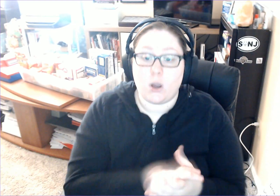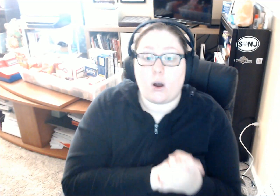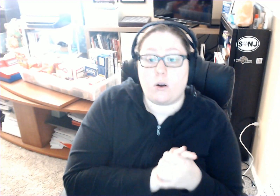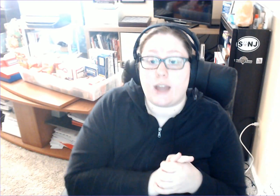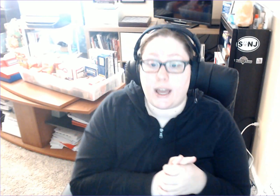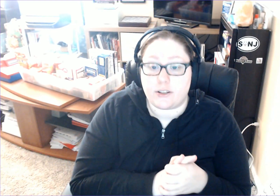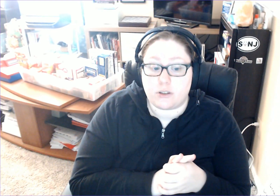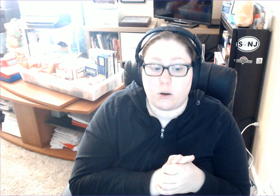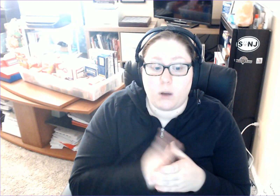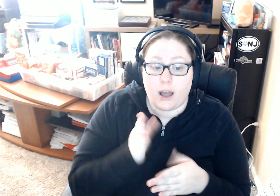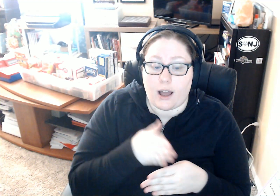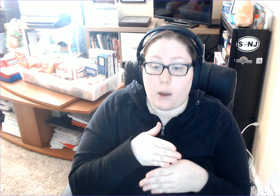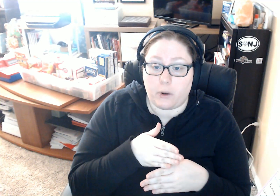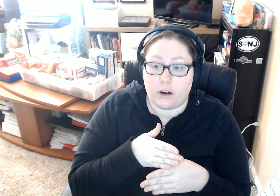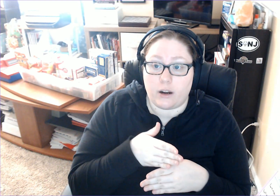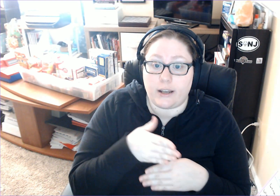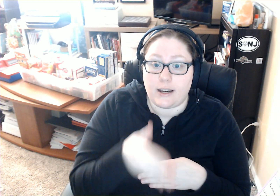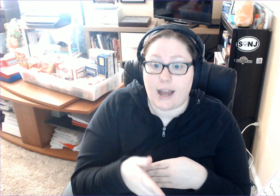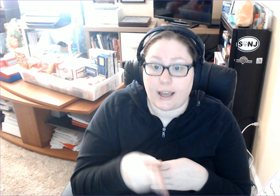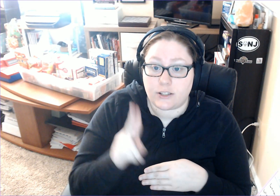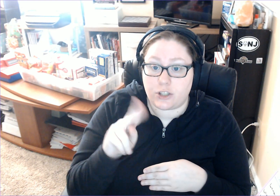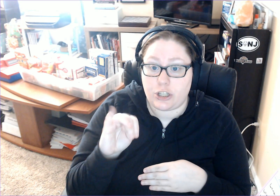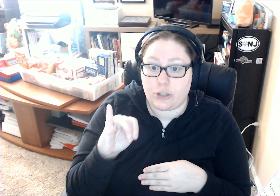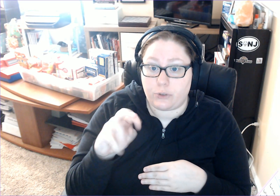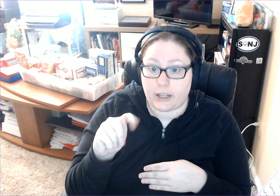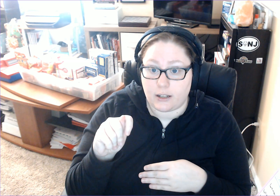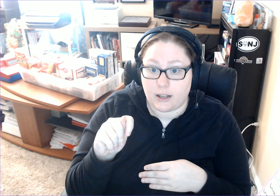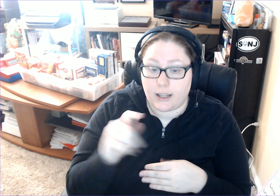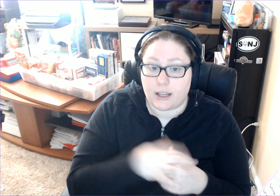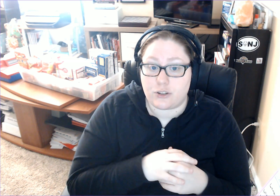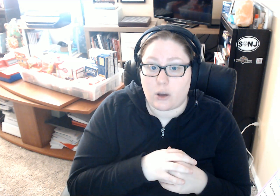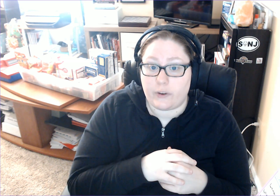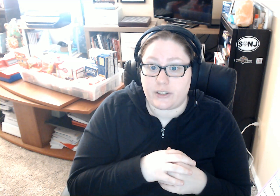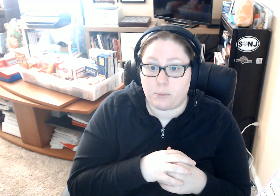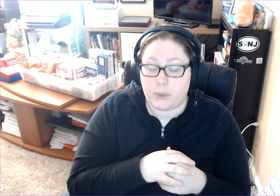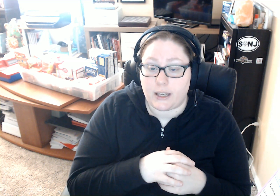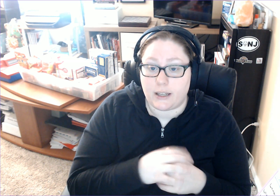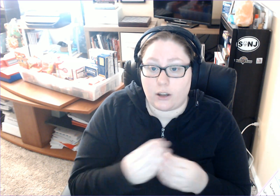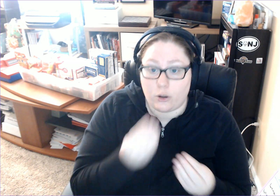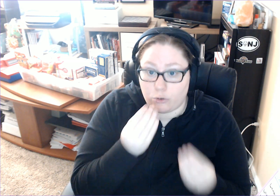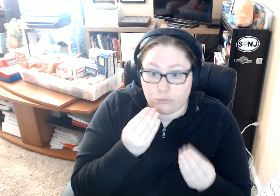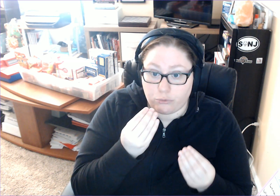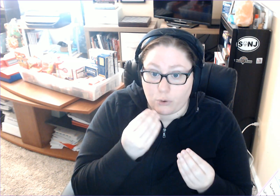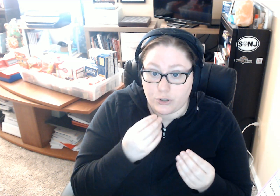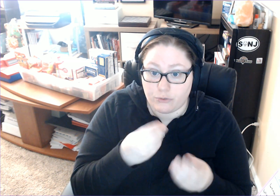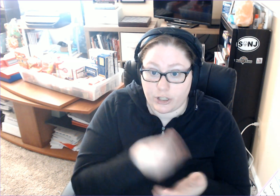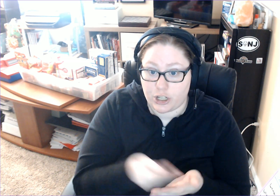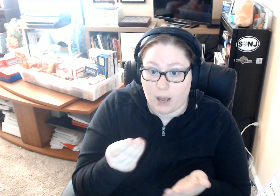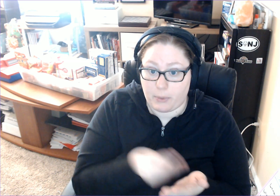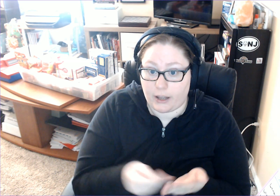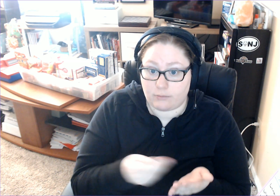Okay, so our next unit is going to be grocery shopping. Okay,